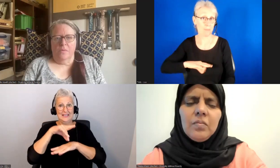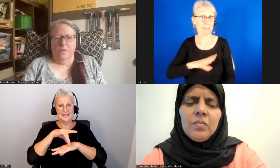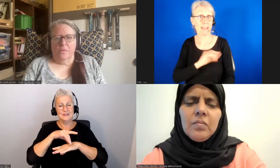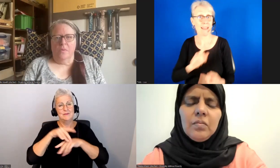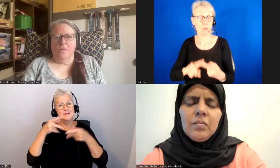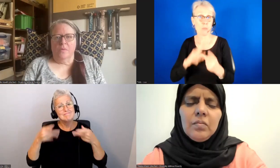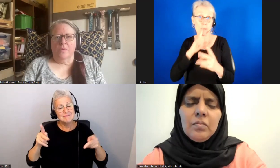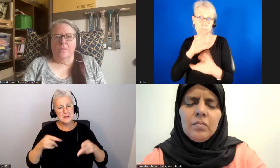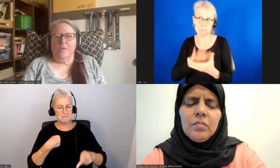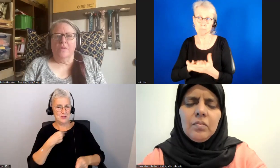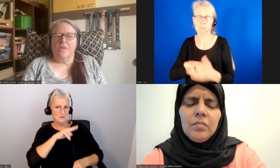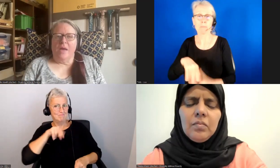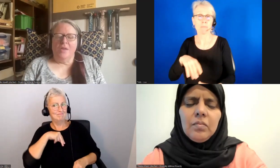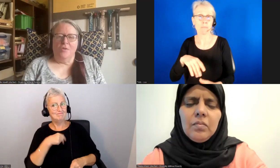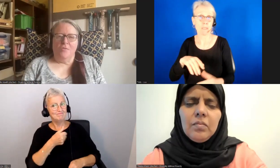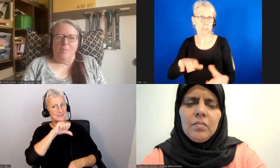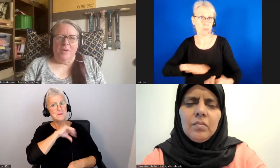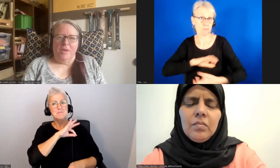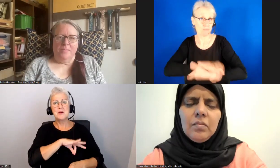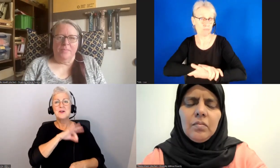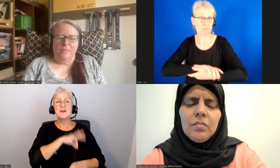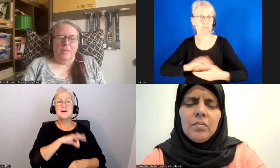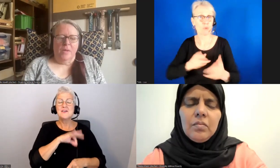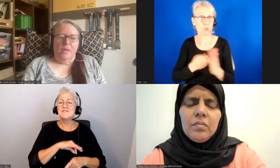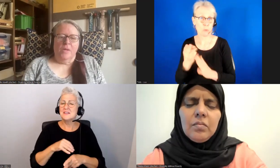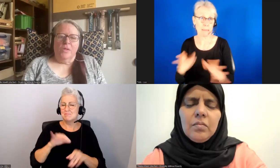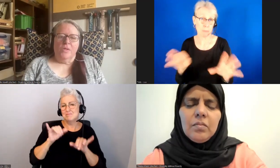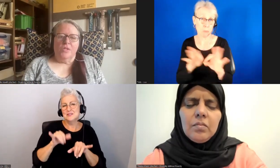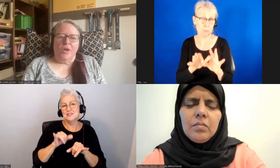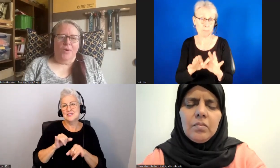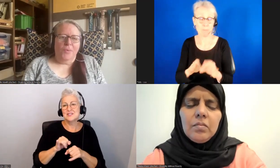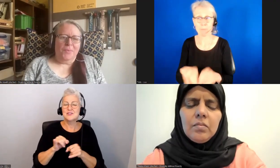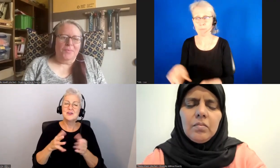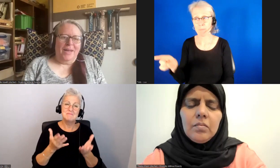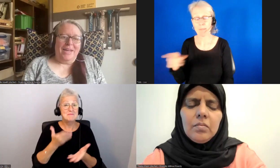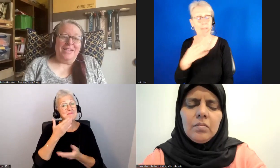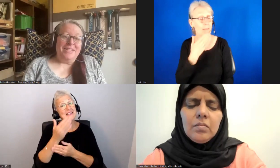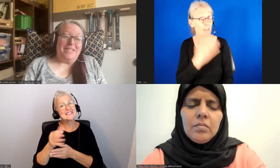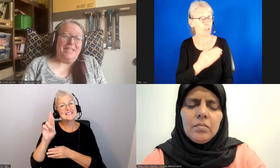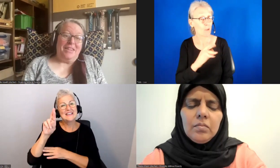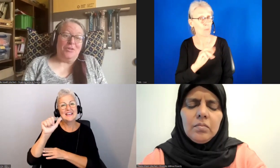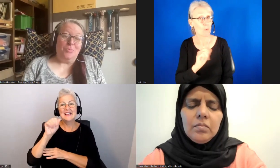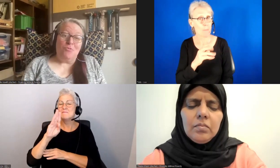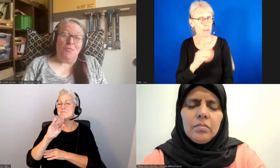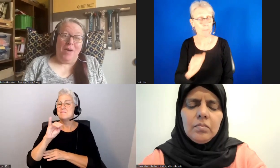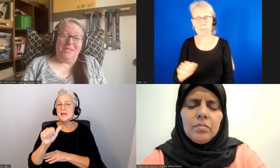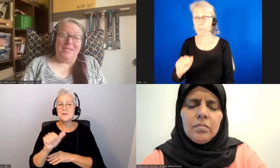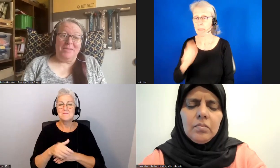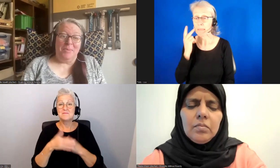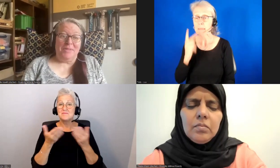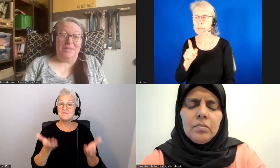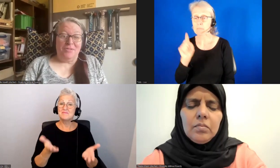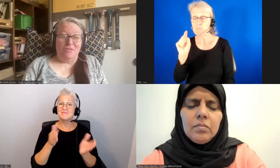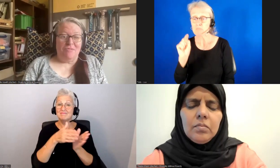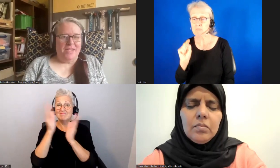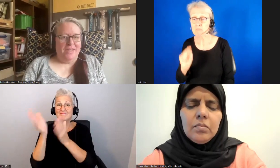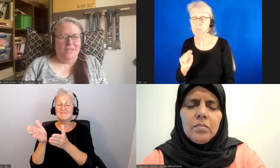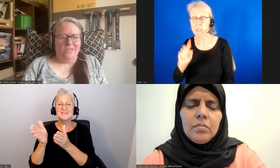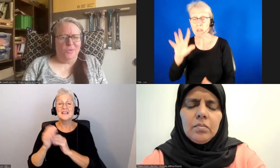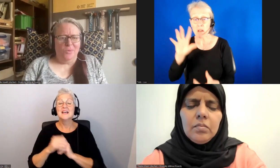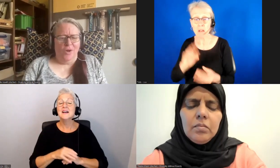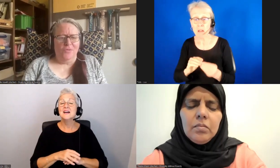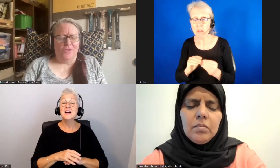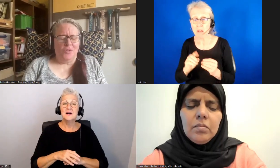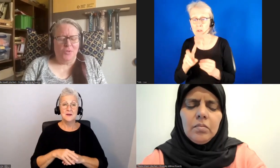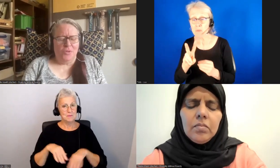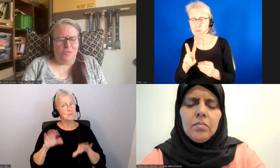Thank you, Rabia. So I can see the number of participants is already